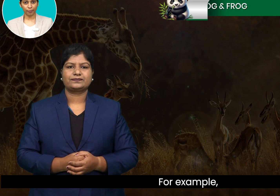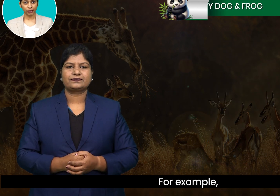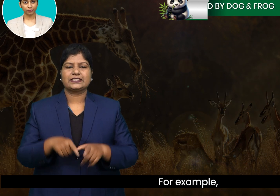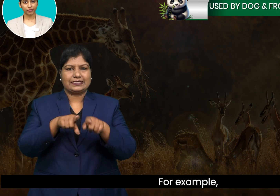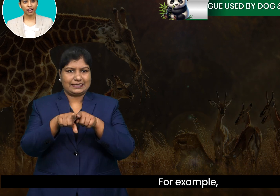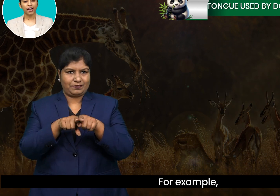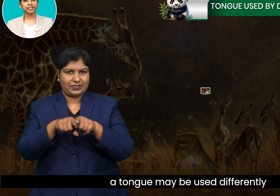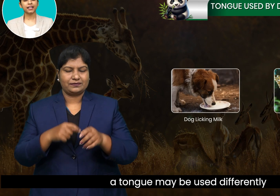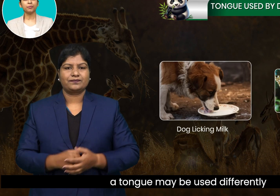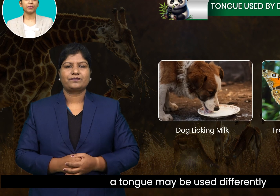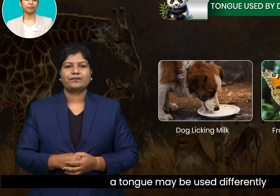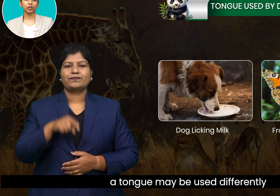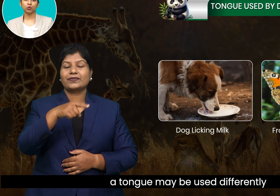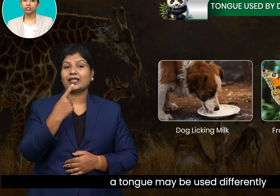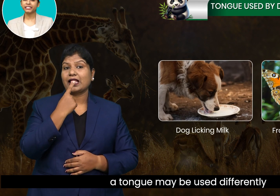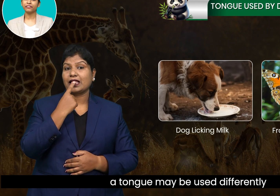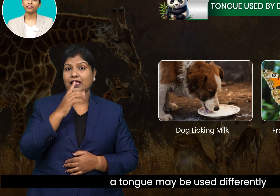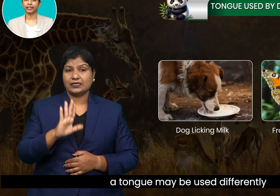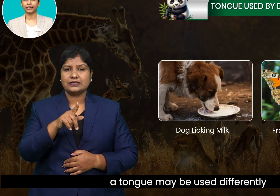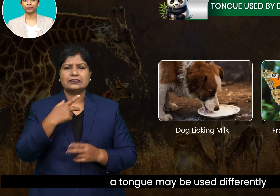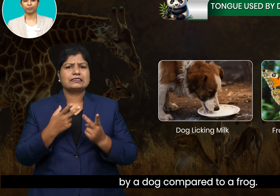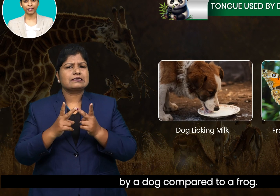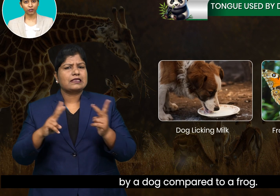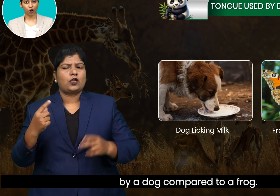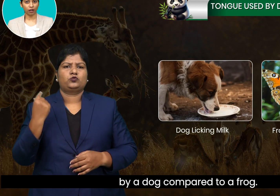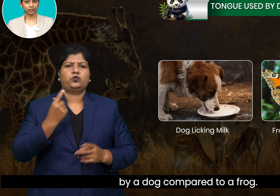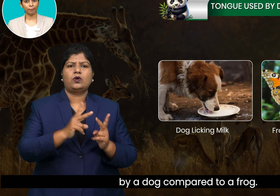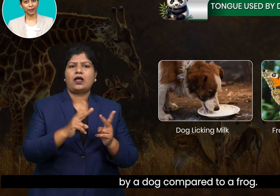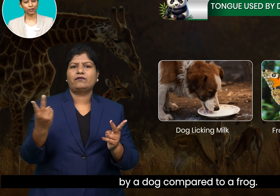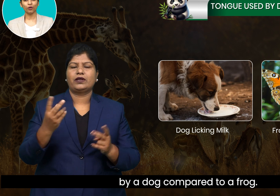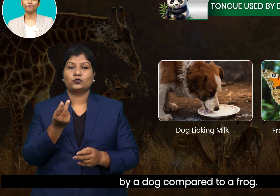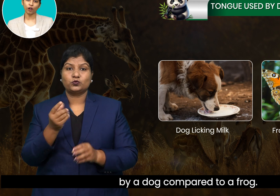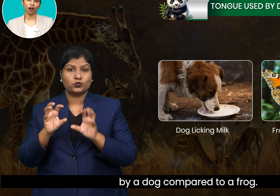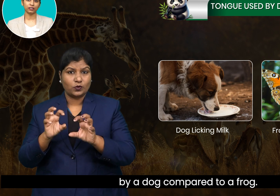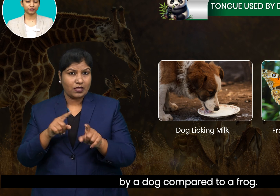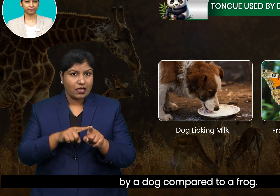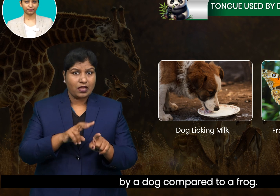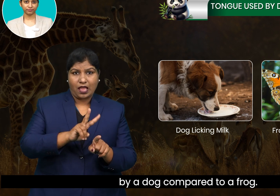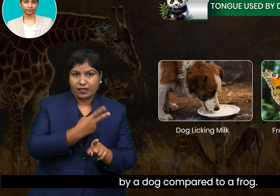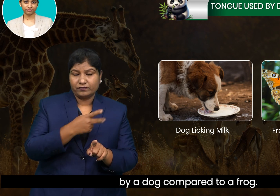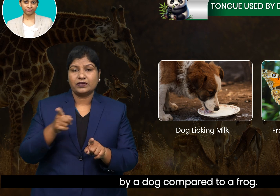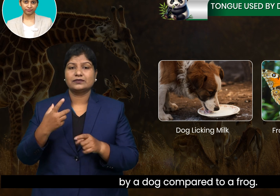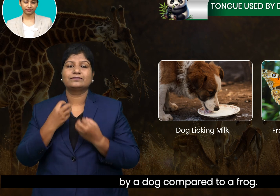For example, a tongue may be used differently by a dog compared to a frog.